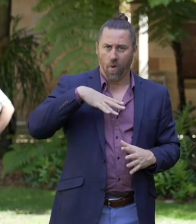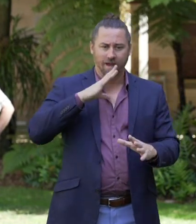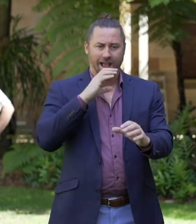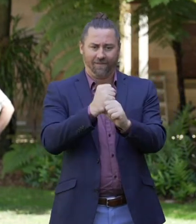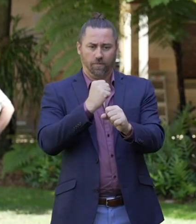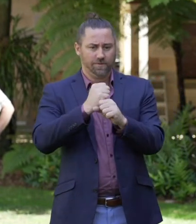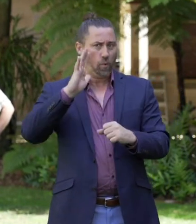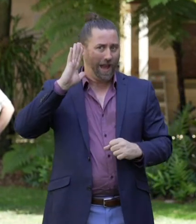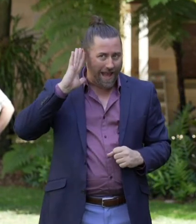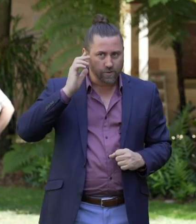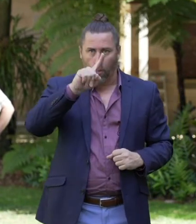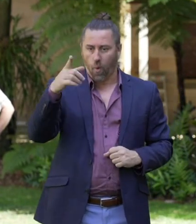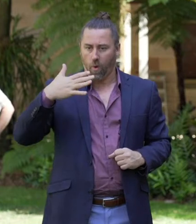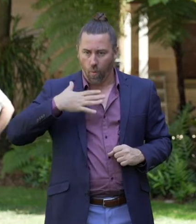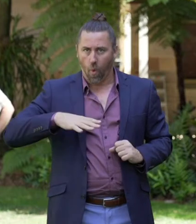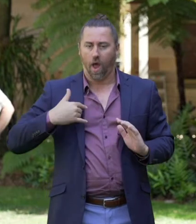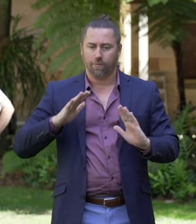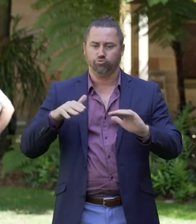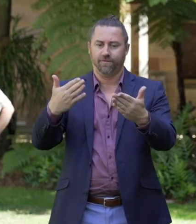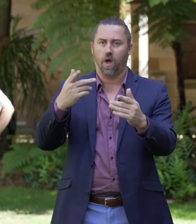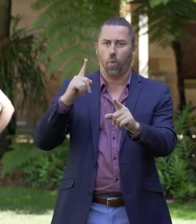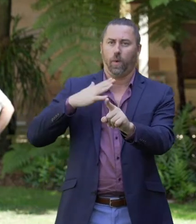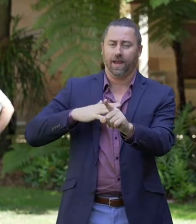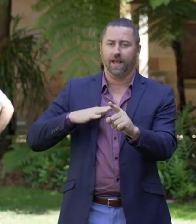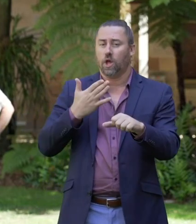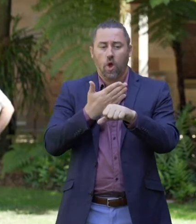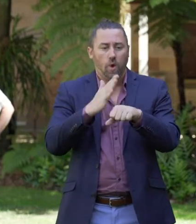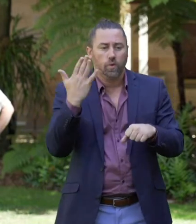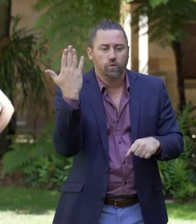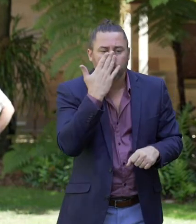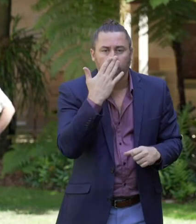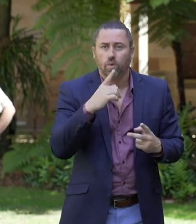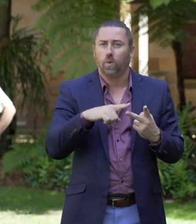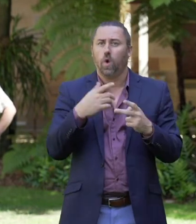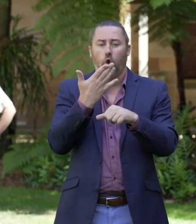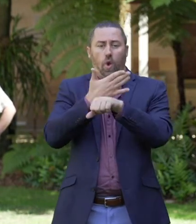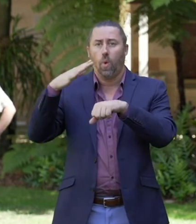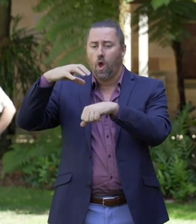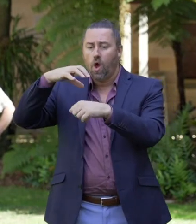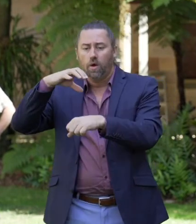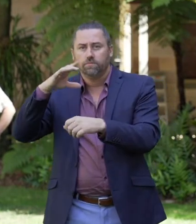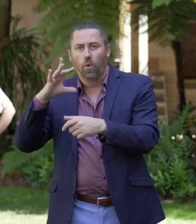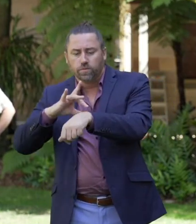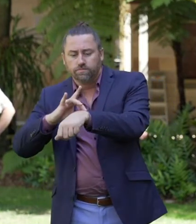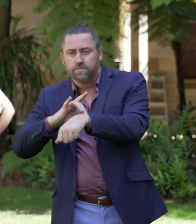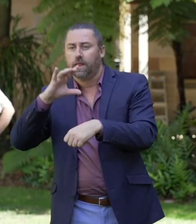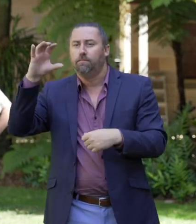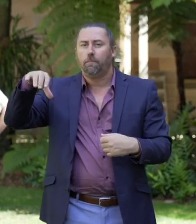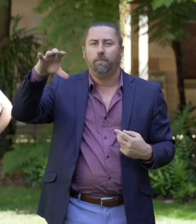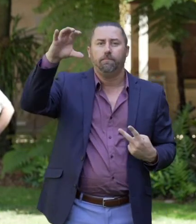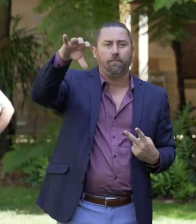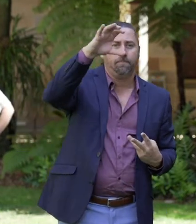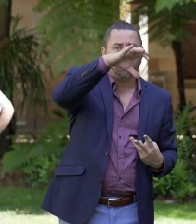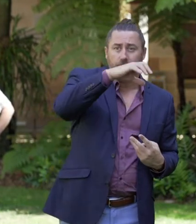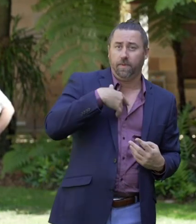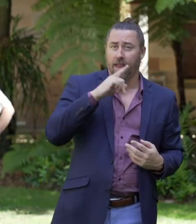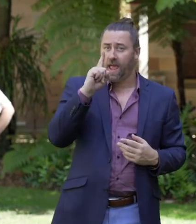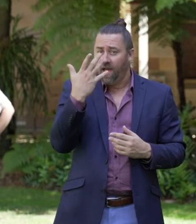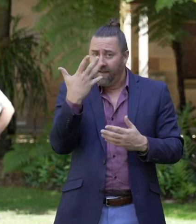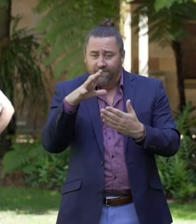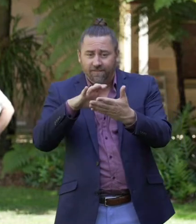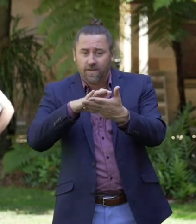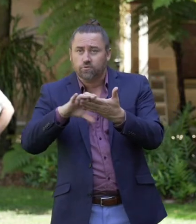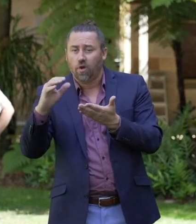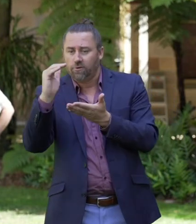to deliver them. We're building new schools. We're building new satellite hospitals. Today we've announced a $50